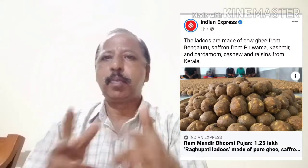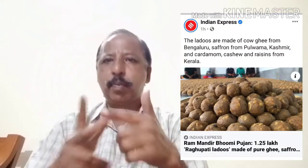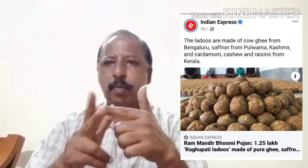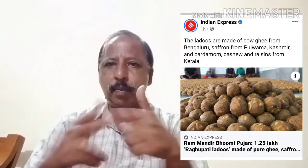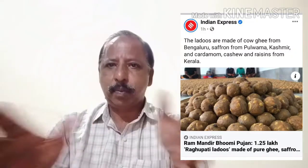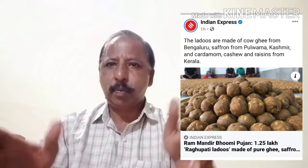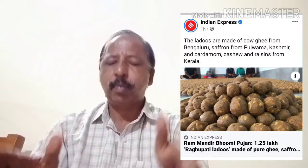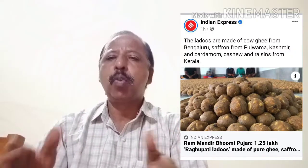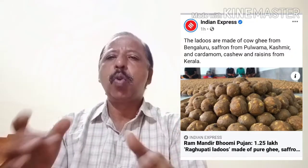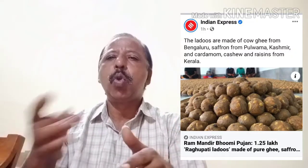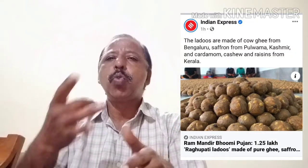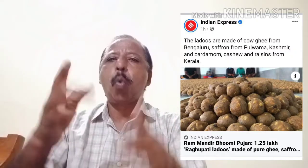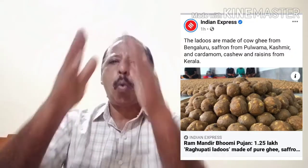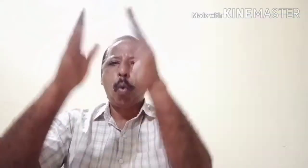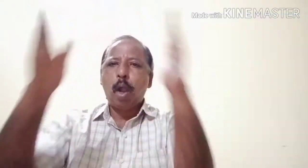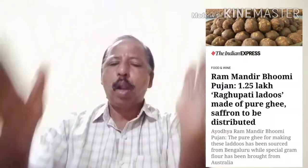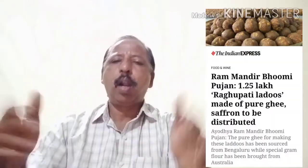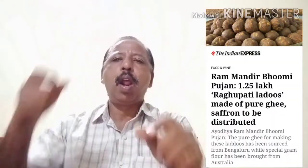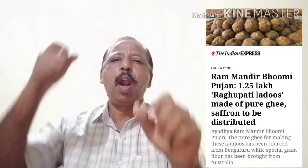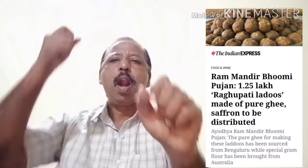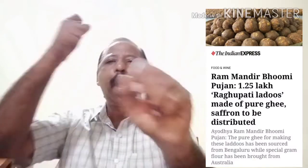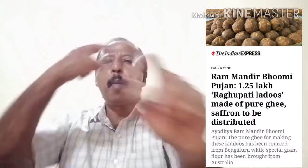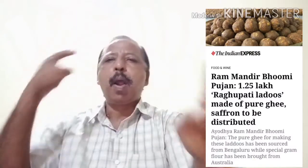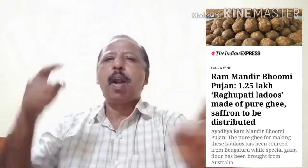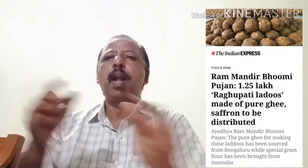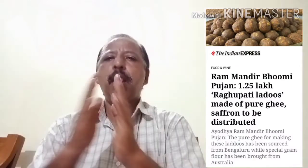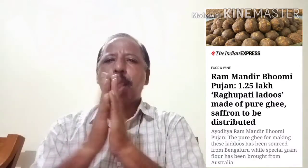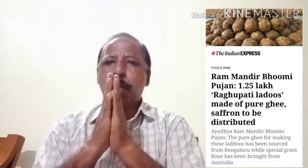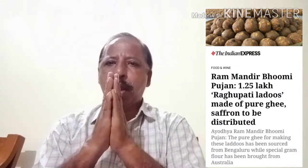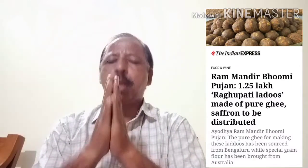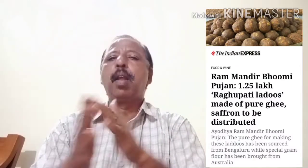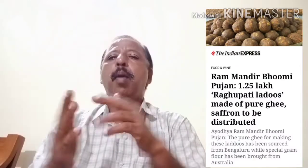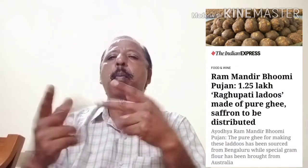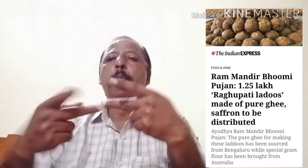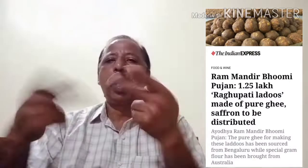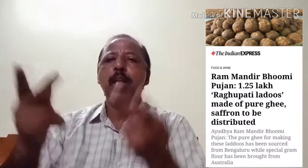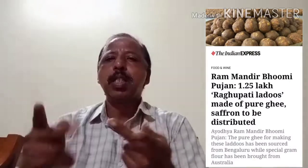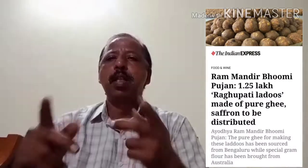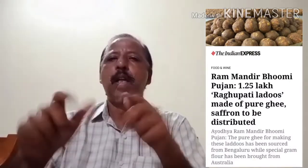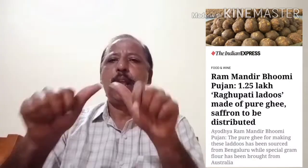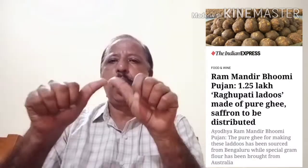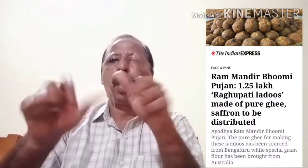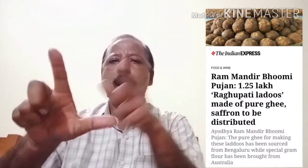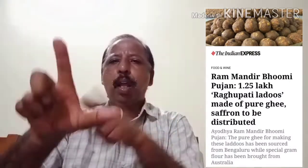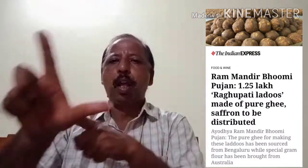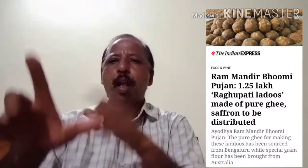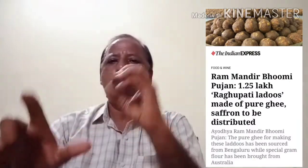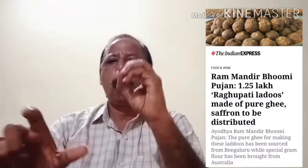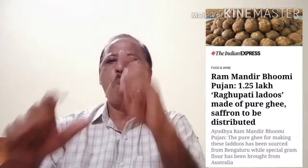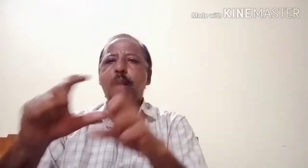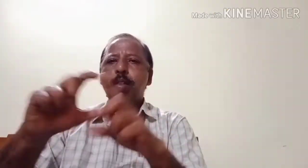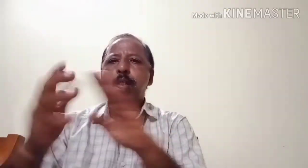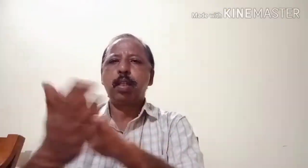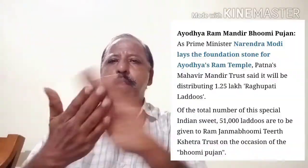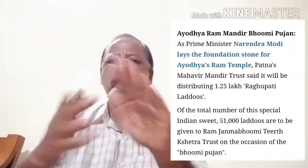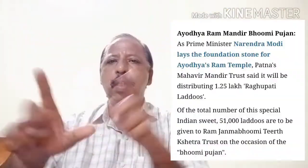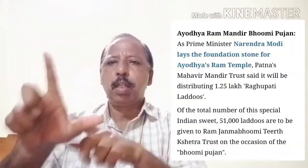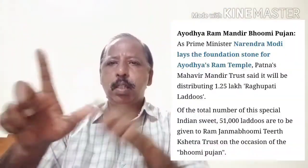you will your personal life. Please click on your own personal life. If